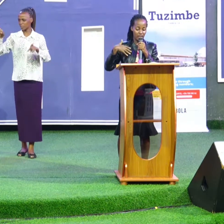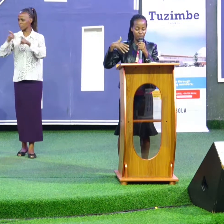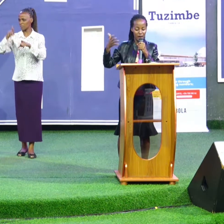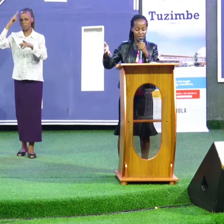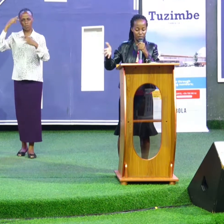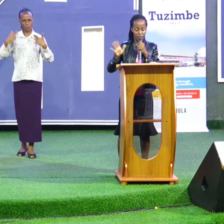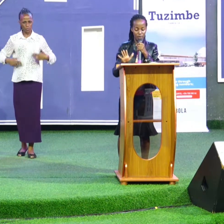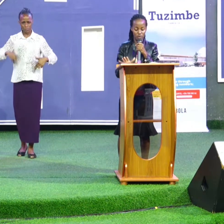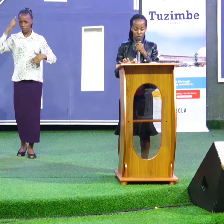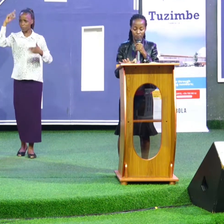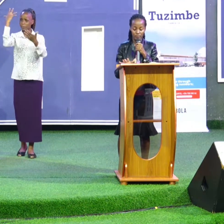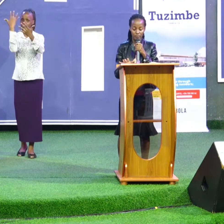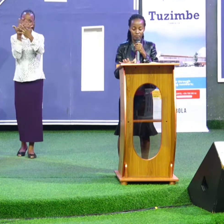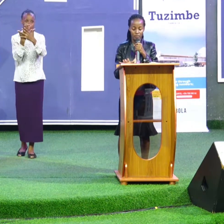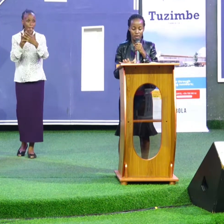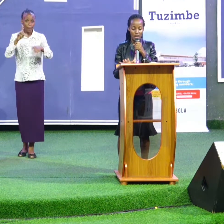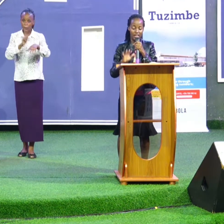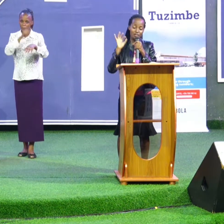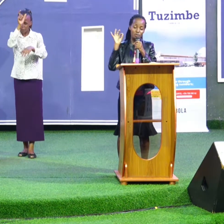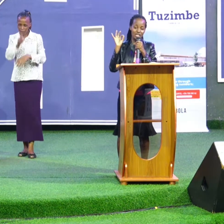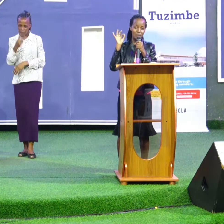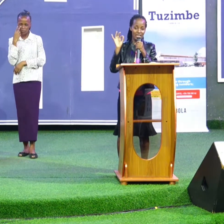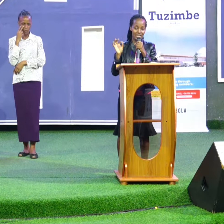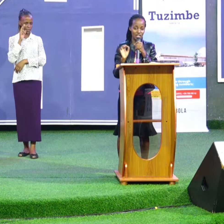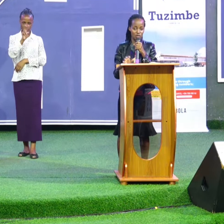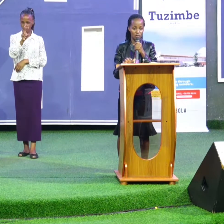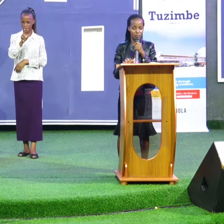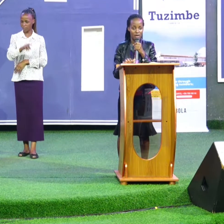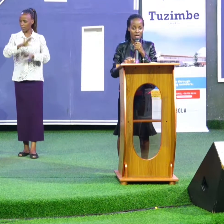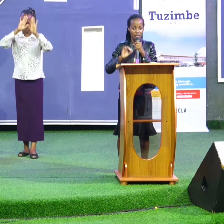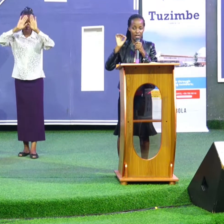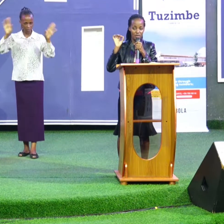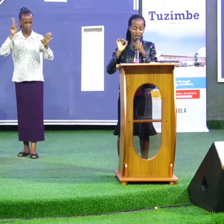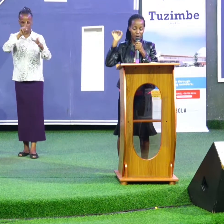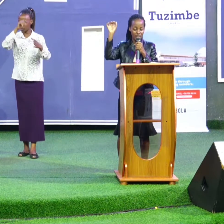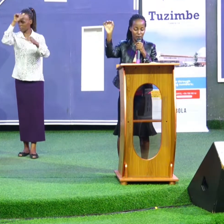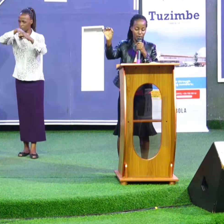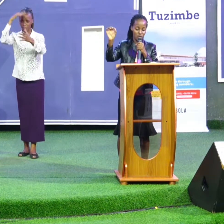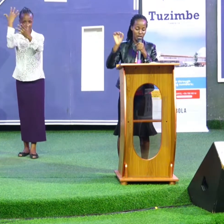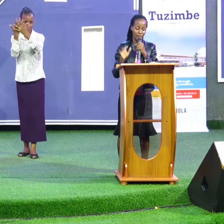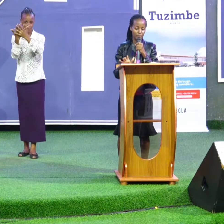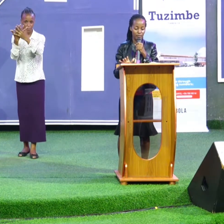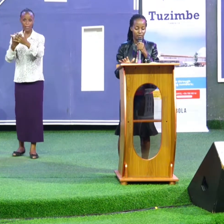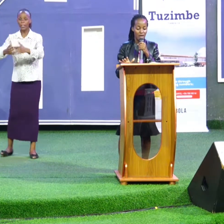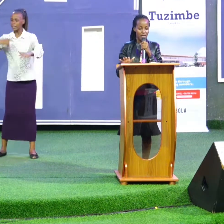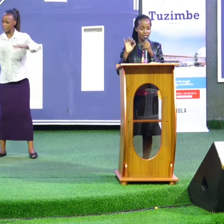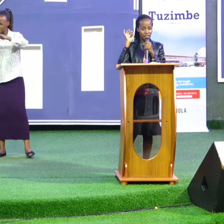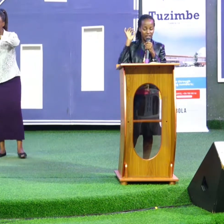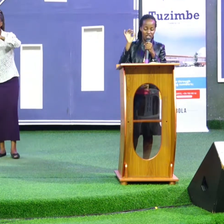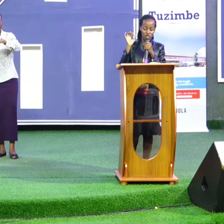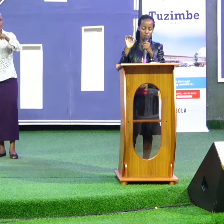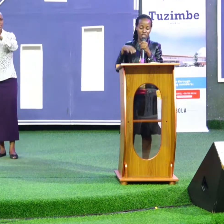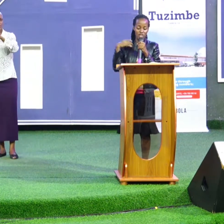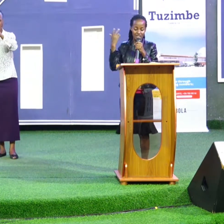They give you garments of the prison. That even when someone sees you, they know that one is a prisoner.